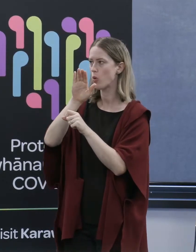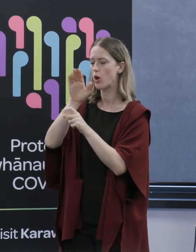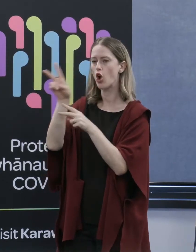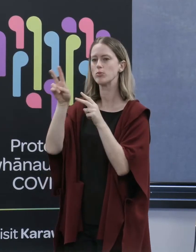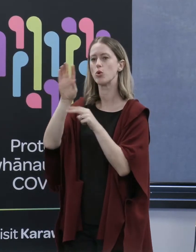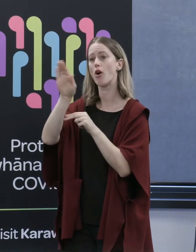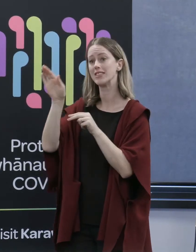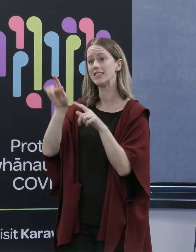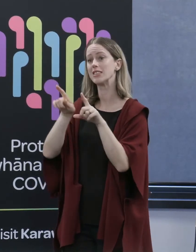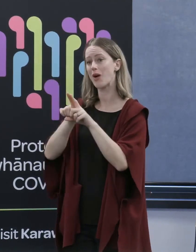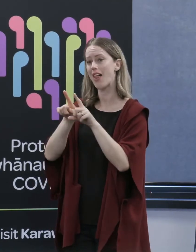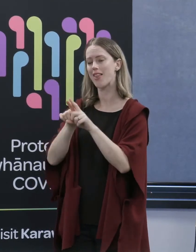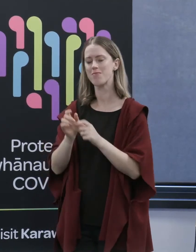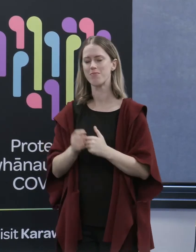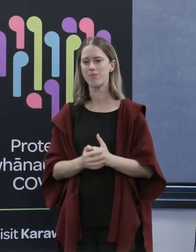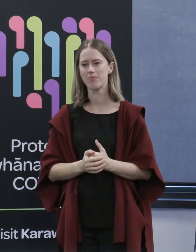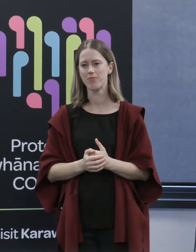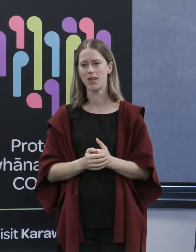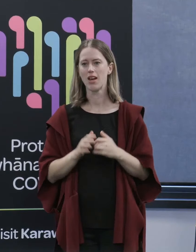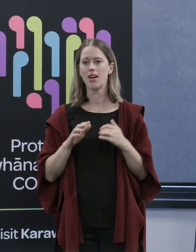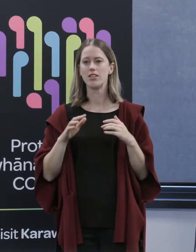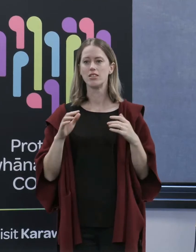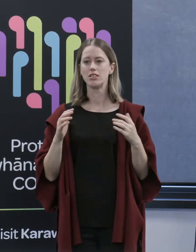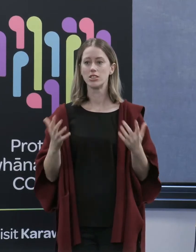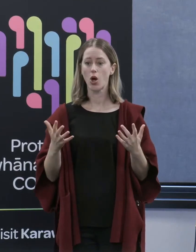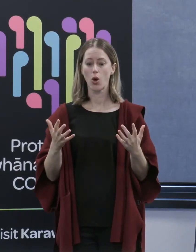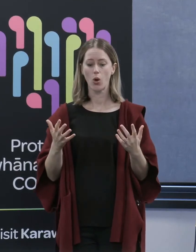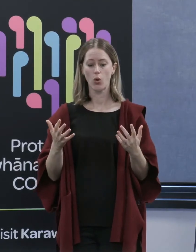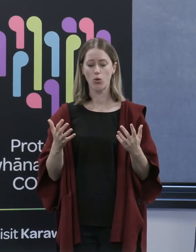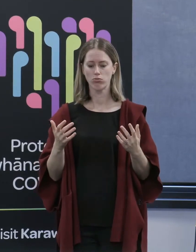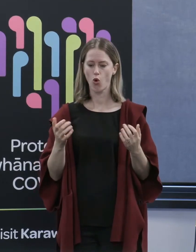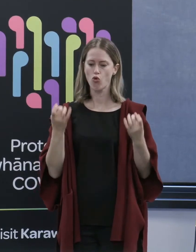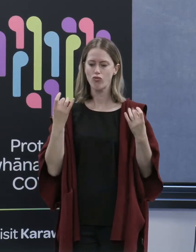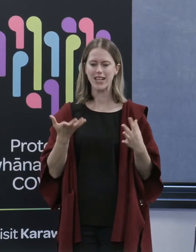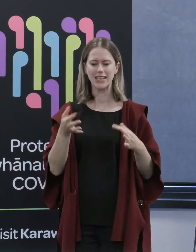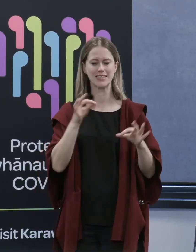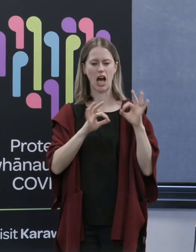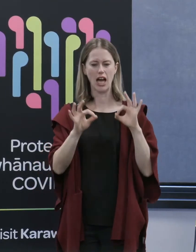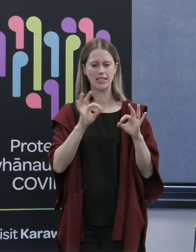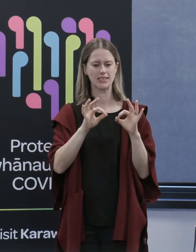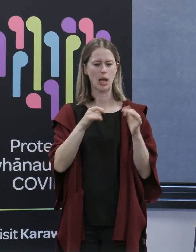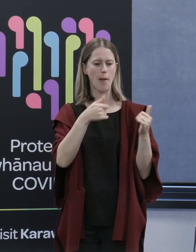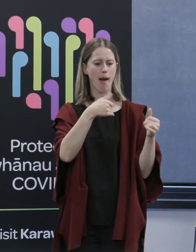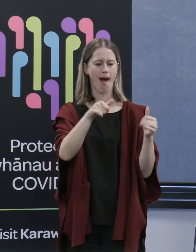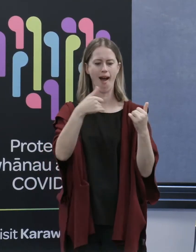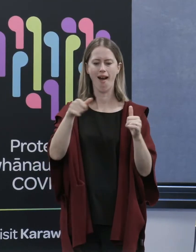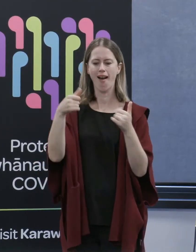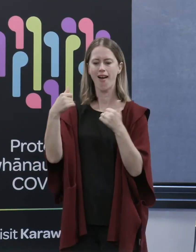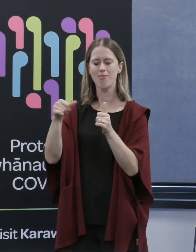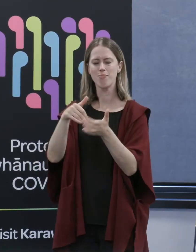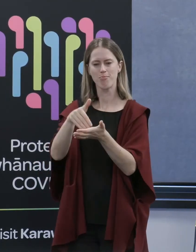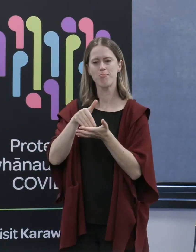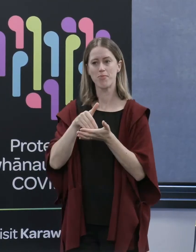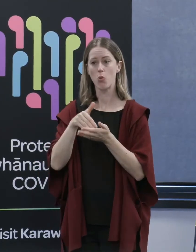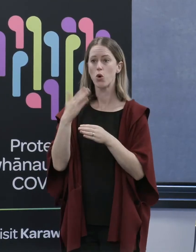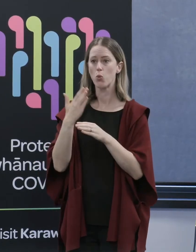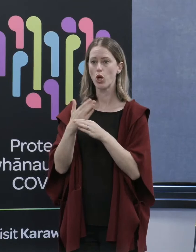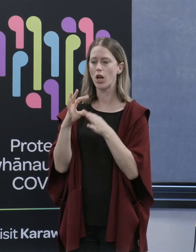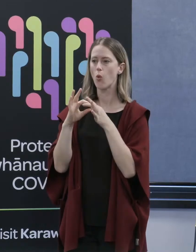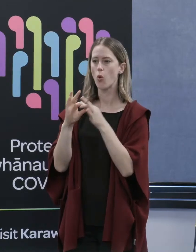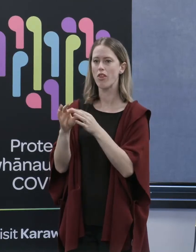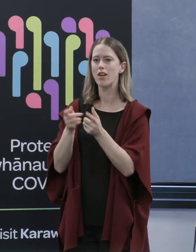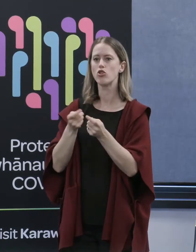hospital. So we've already experienced a number of benefits from locally funded research, and we're working with the